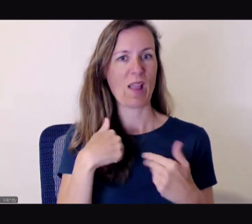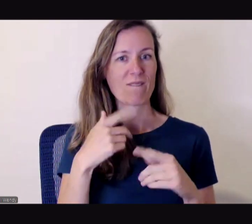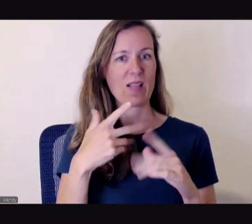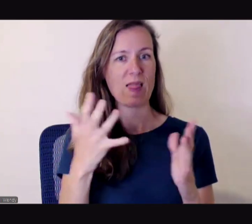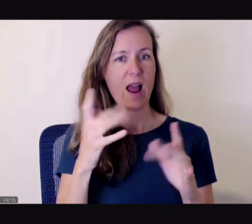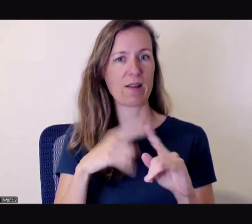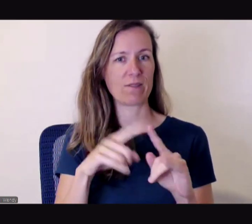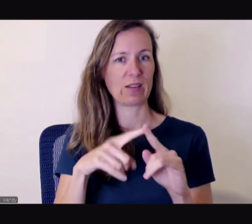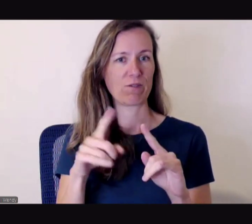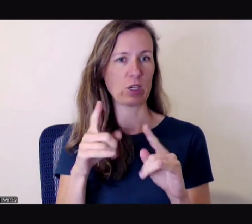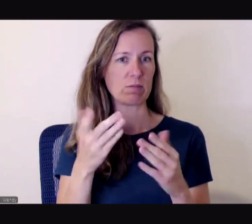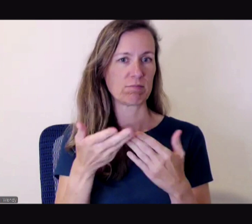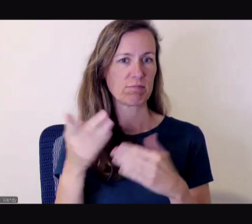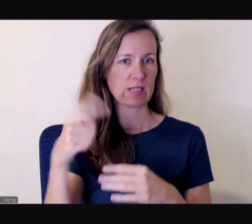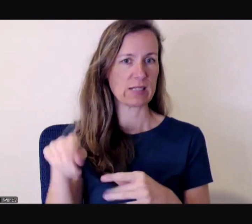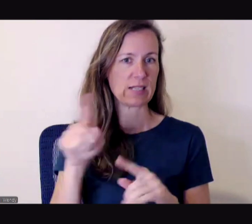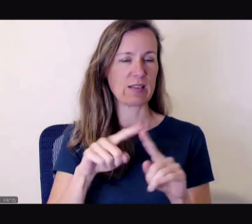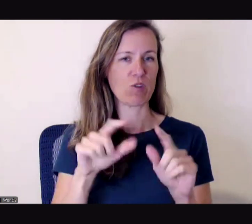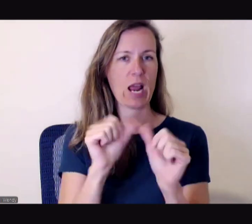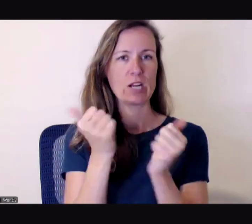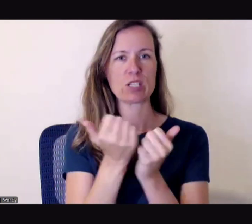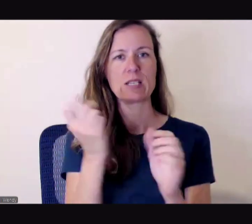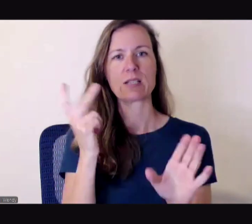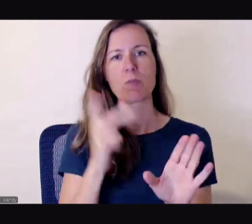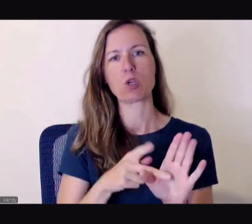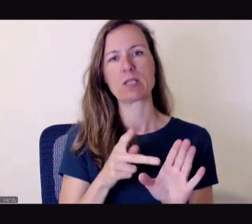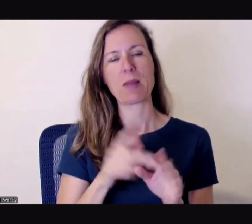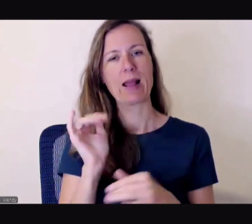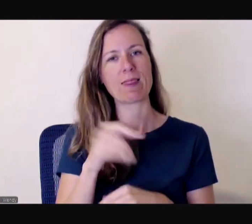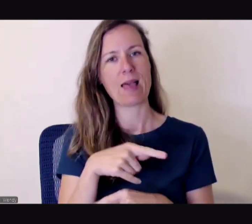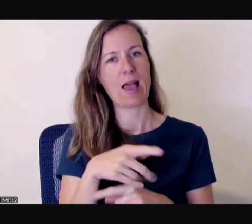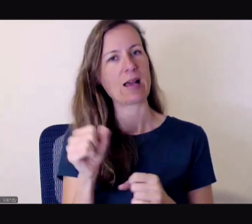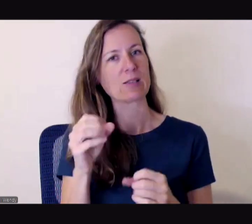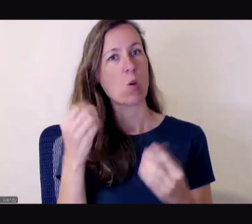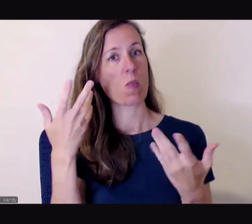participating. And that's it for us.